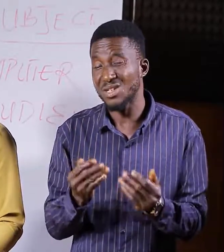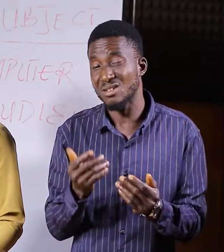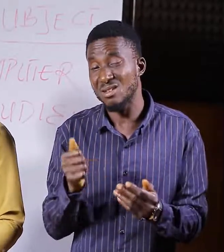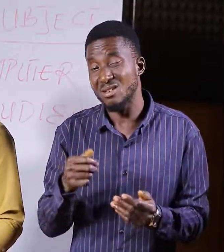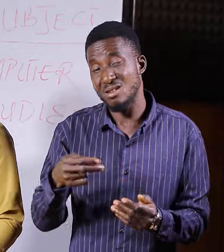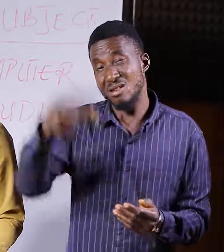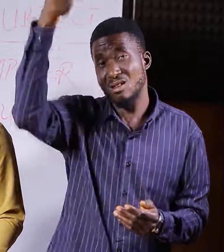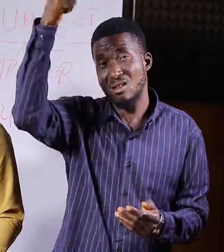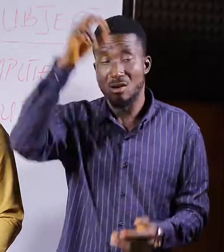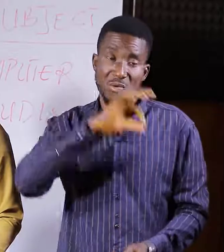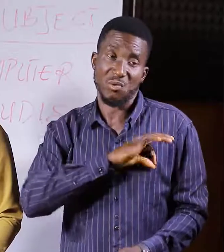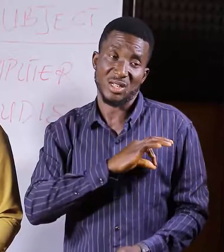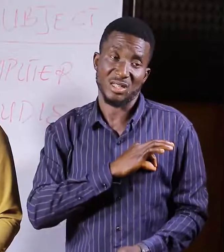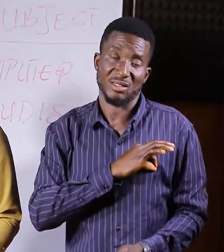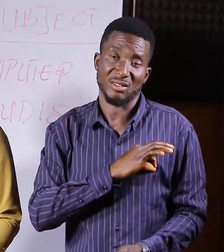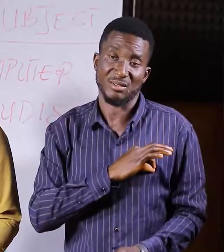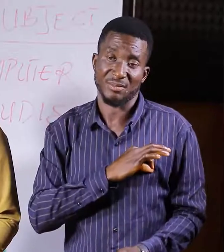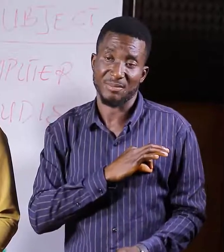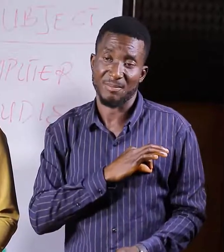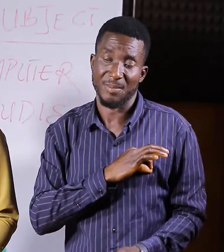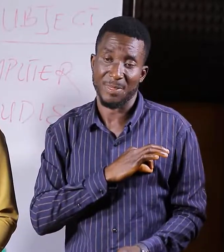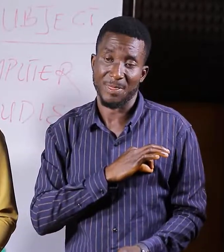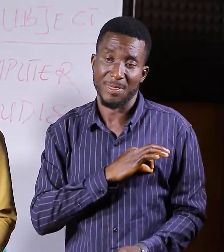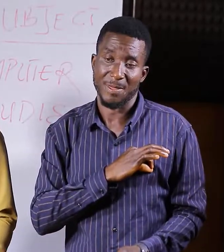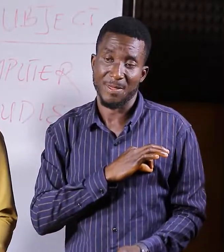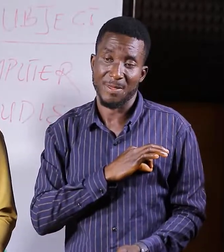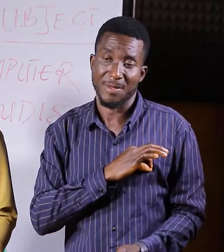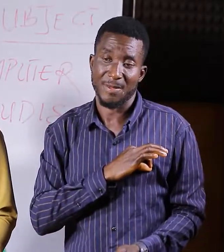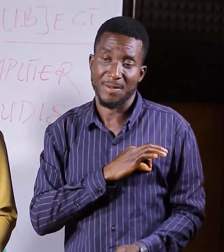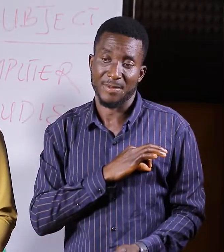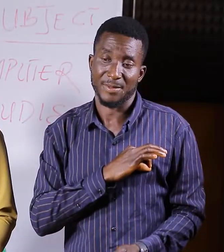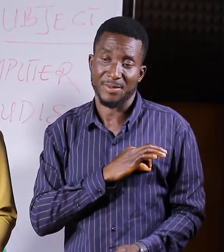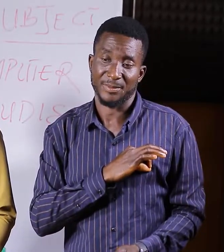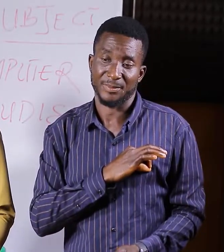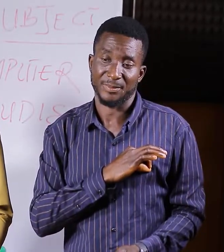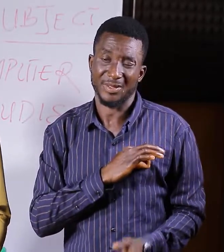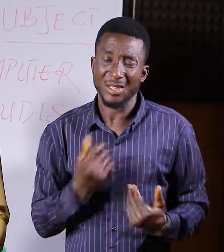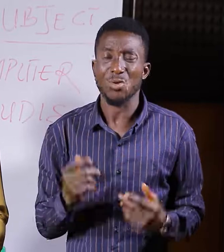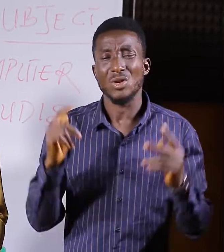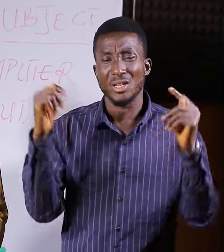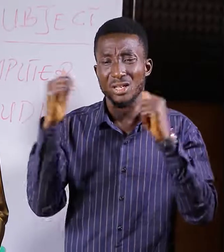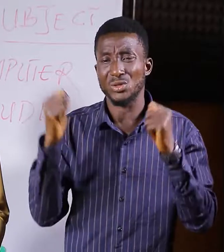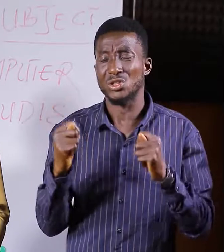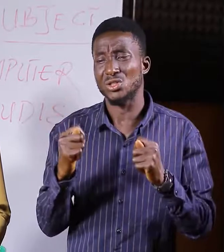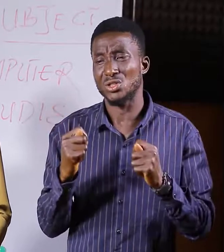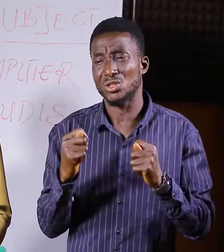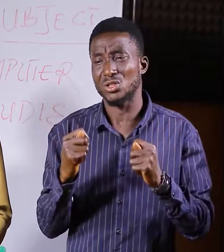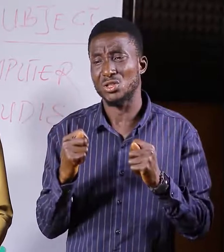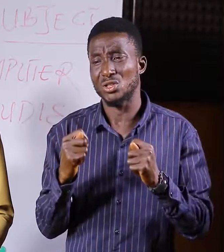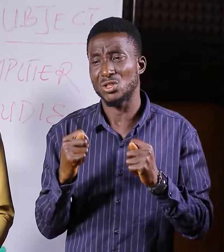quality. You know, technology always evolves from a lesser or from an inferior product